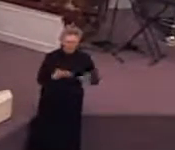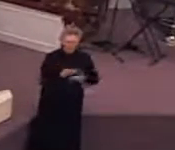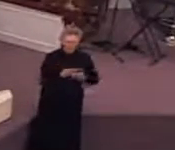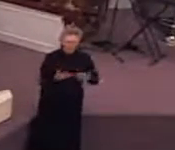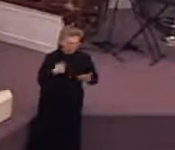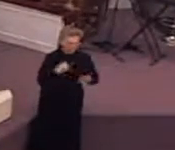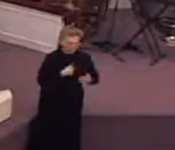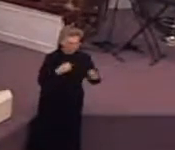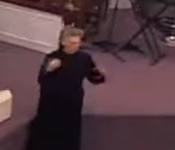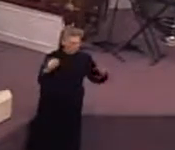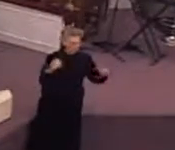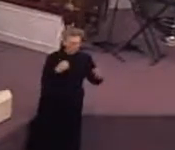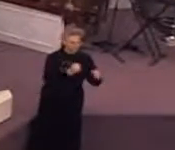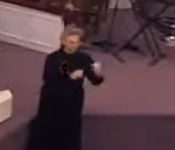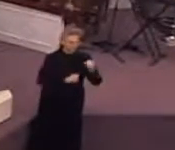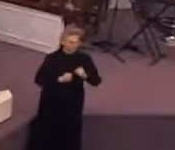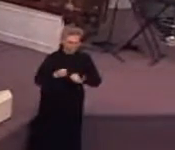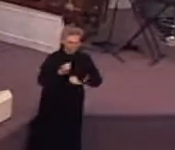that we battle with.